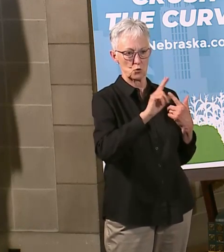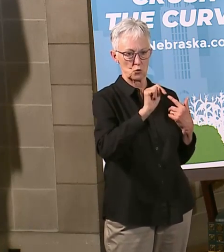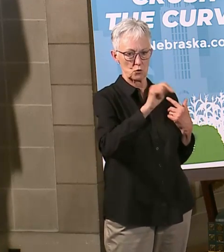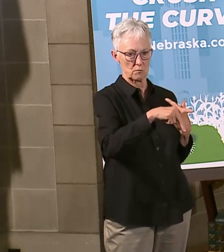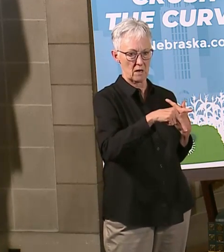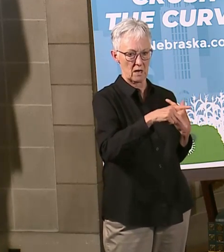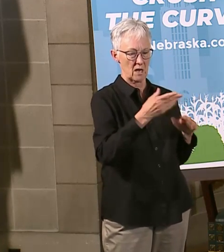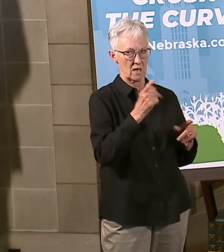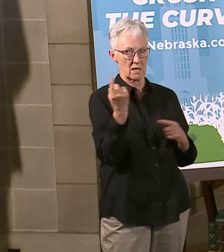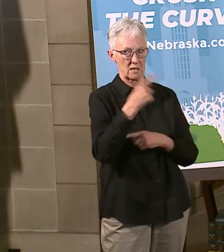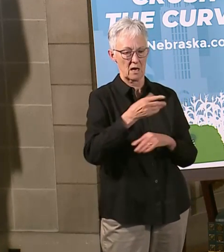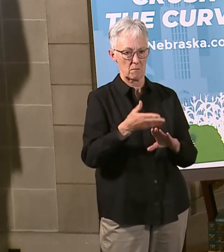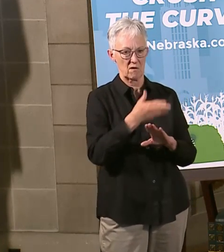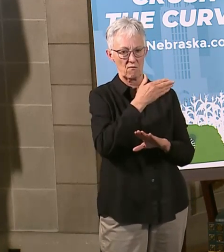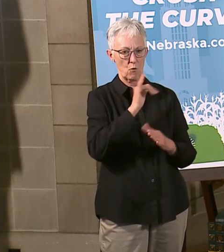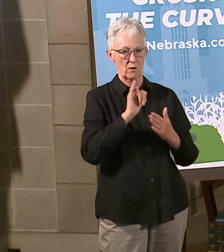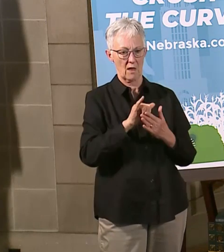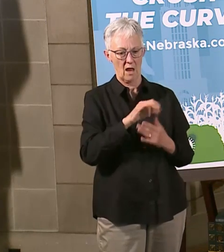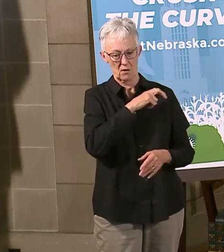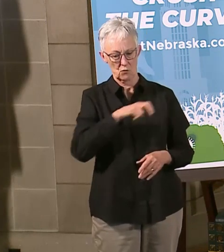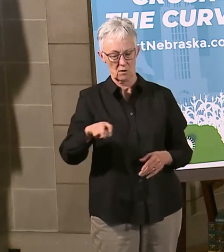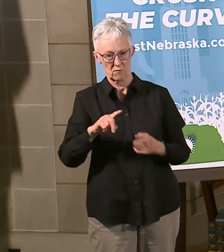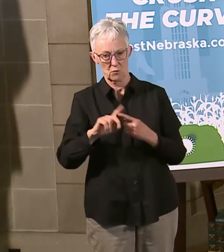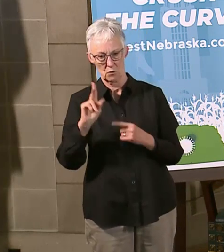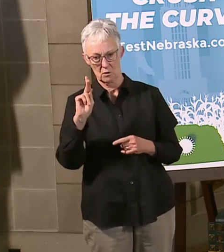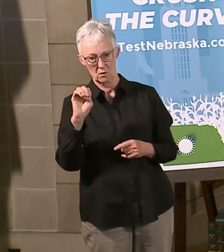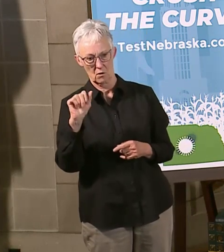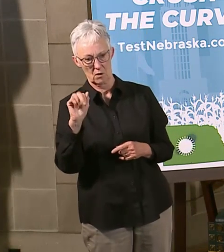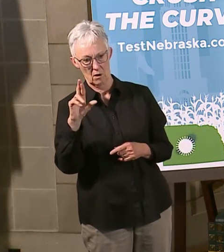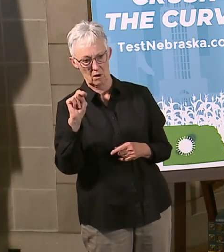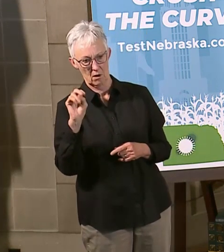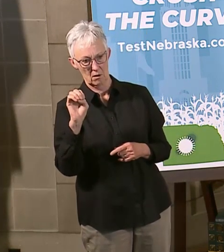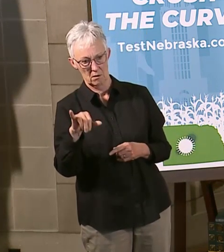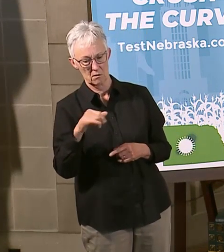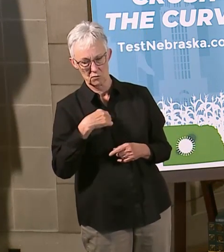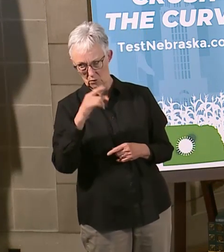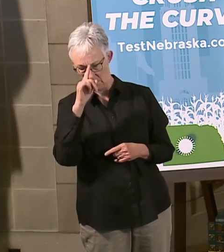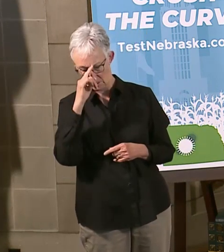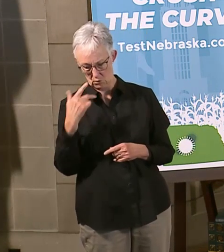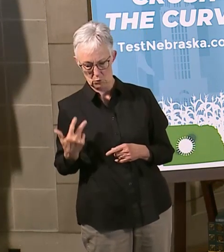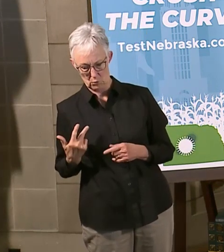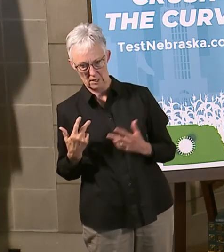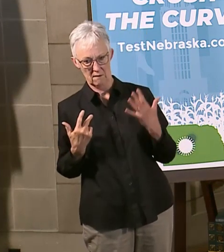Sam Hospital in Kearney. So how many of those? I think it was 3 to Kearney the day before.